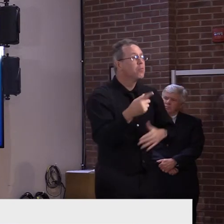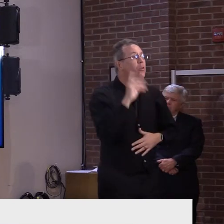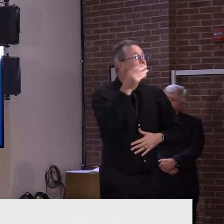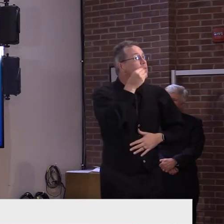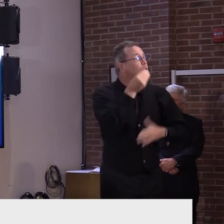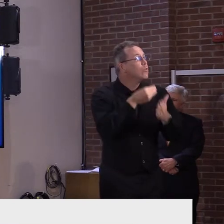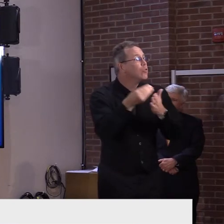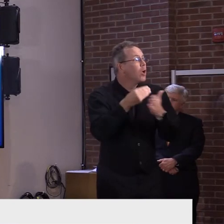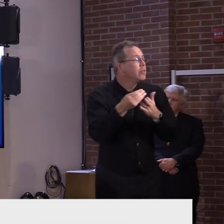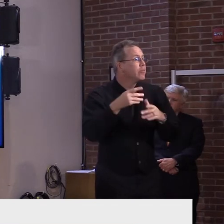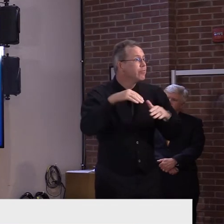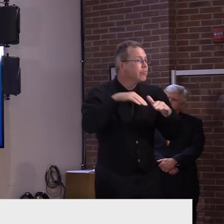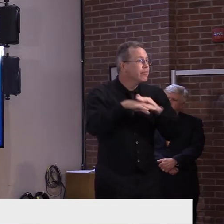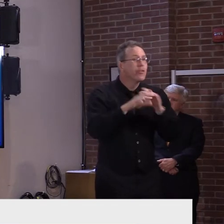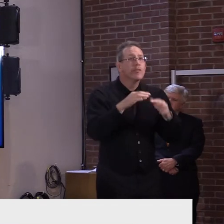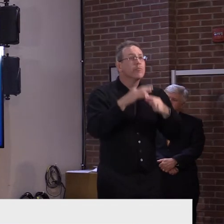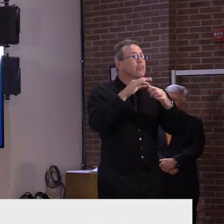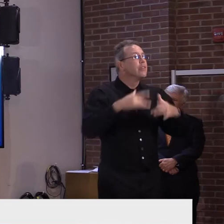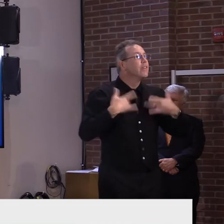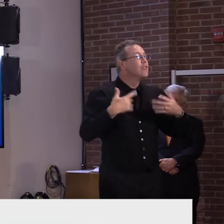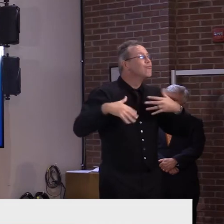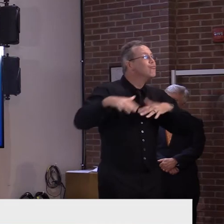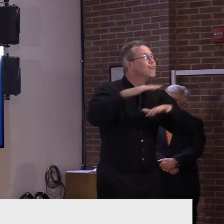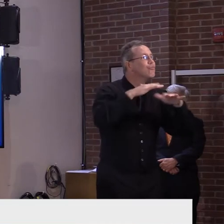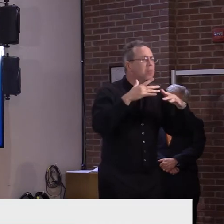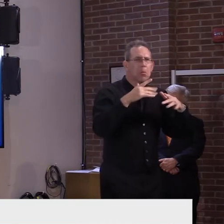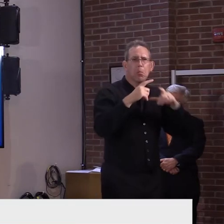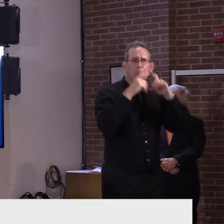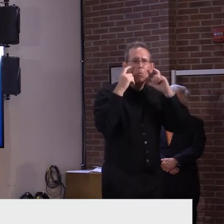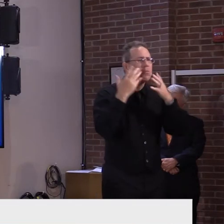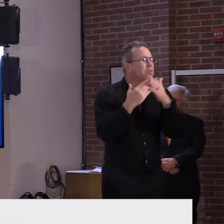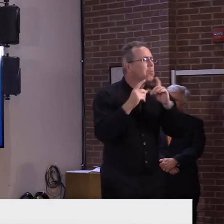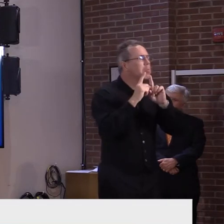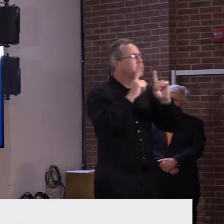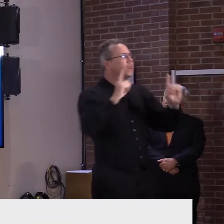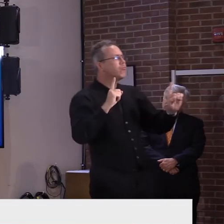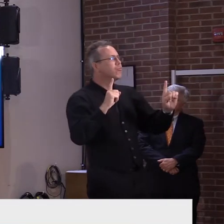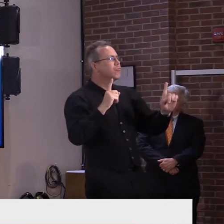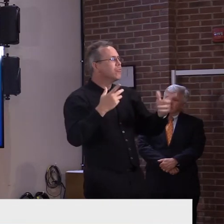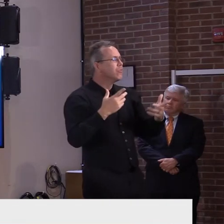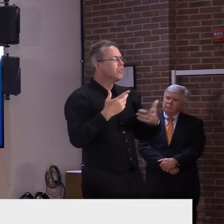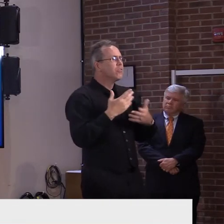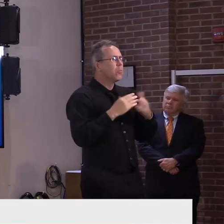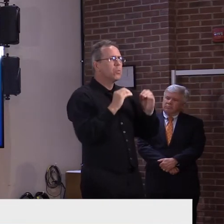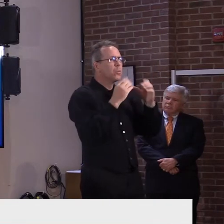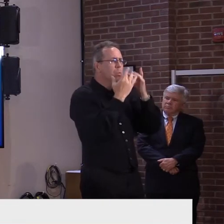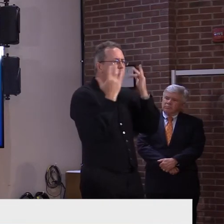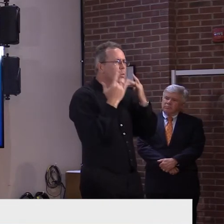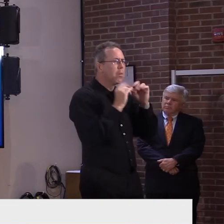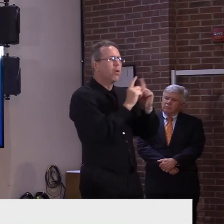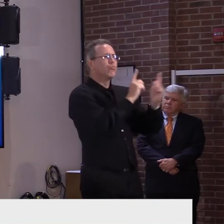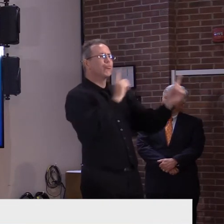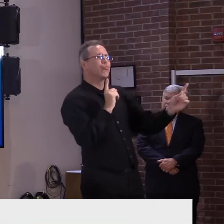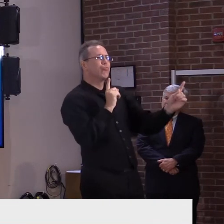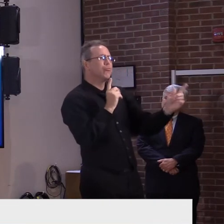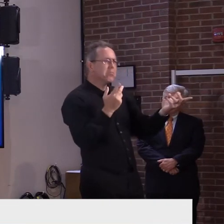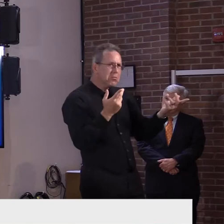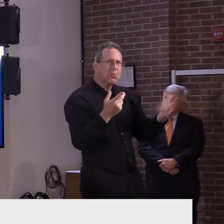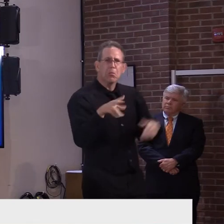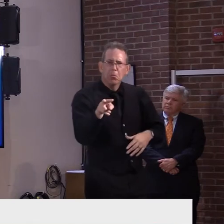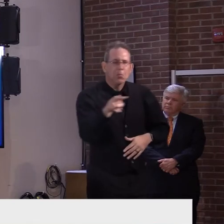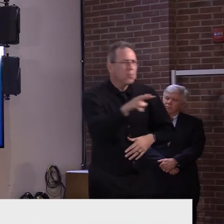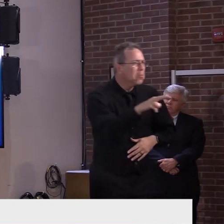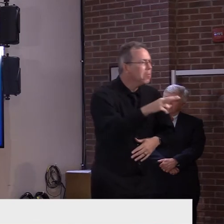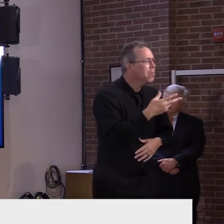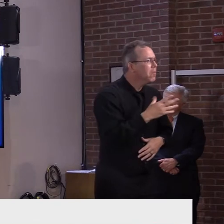you. And if you've seen masking, if you've seen people behaving in a way that shows that they're trying to take some sense of personal